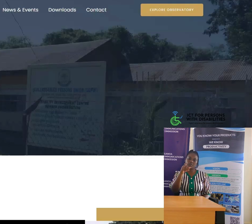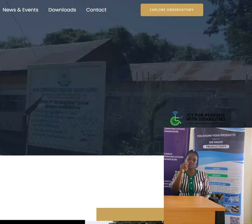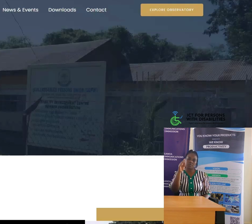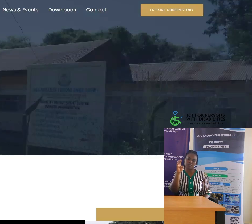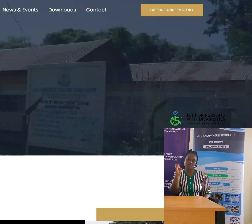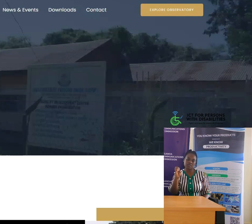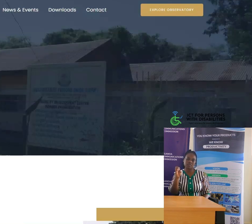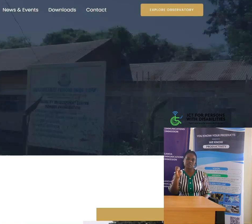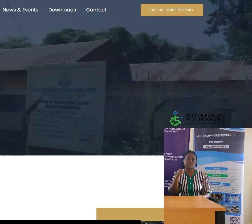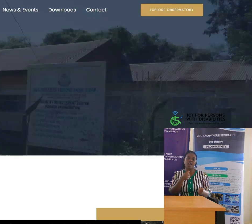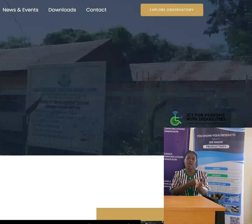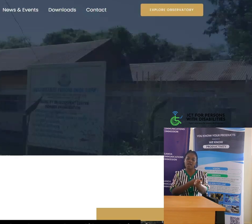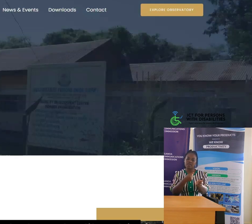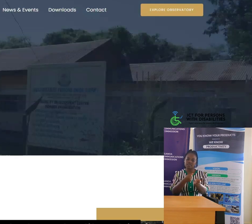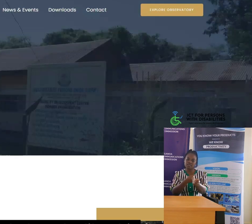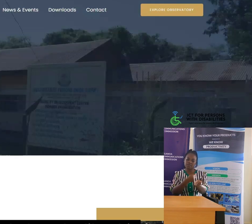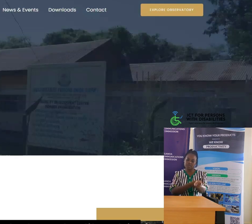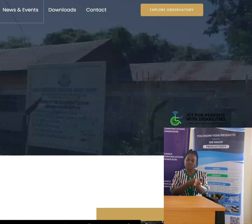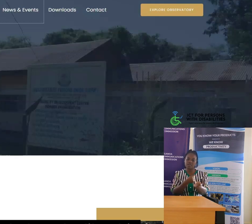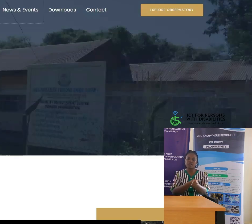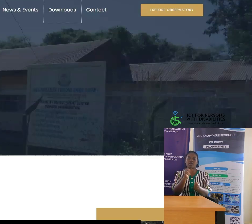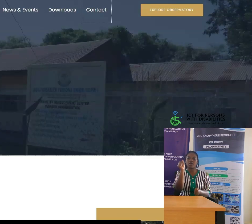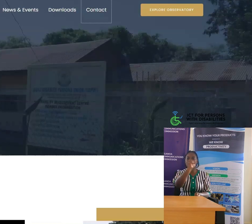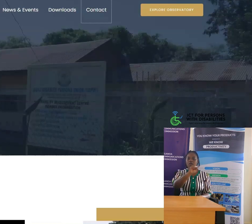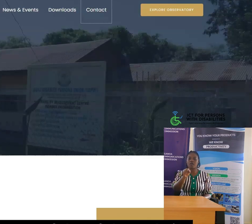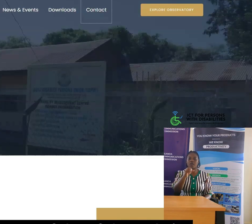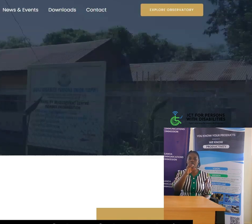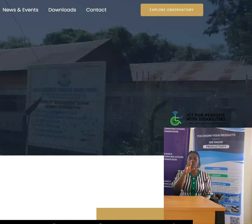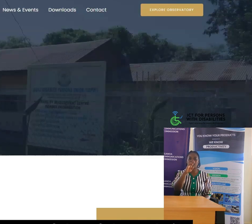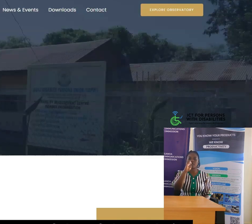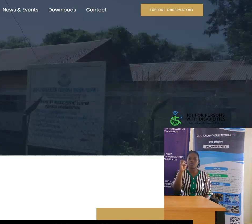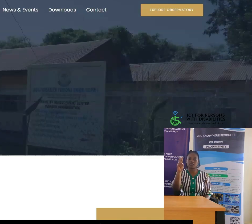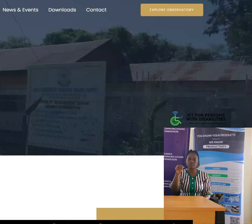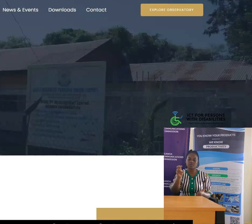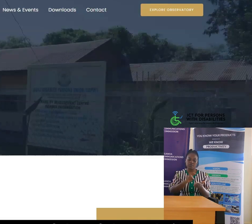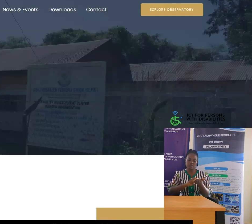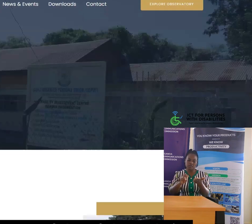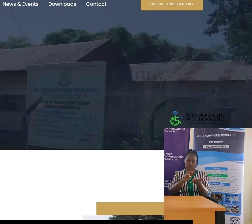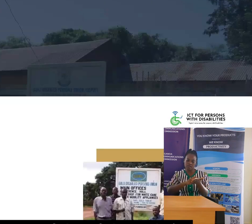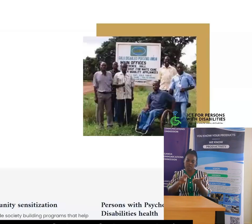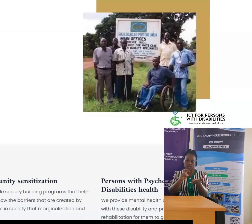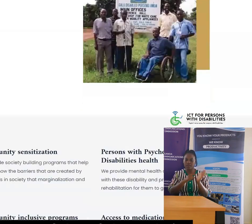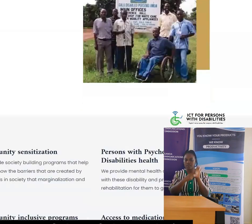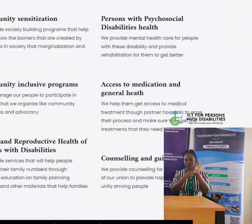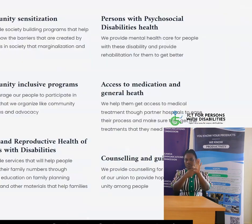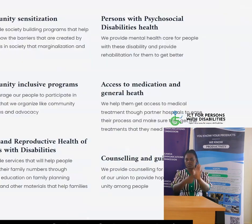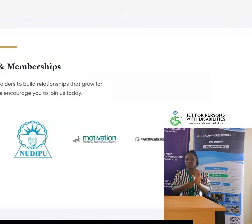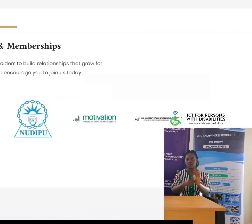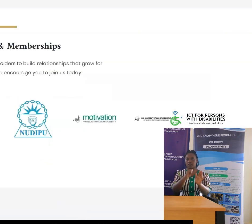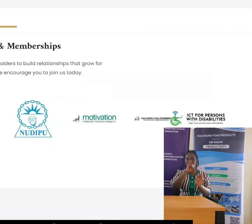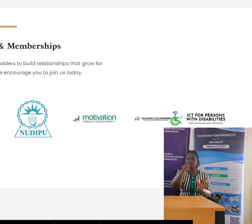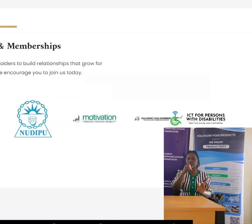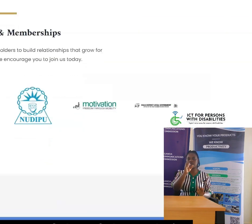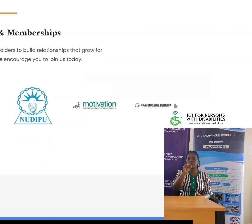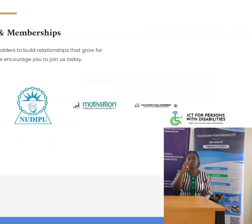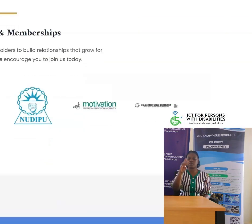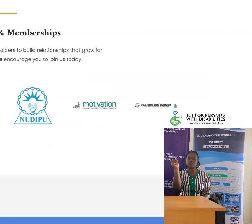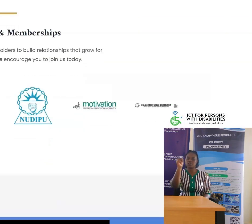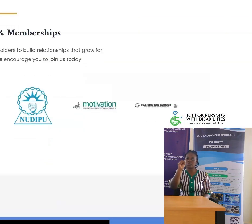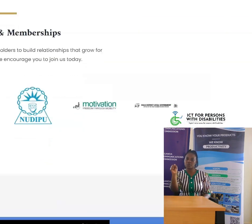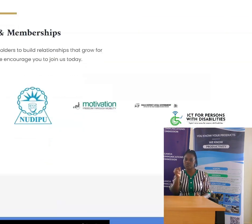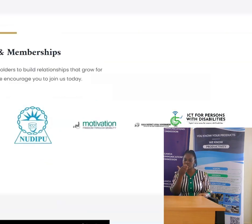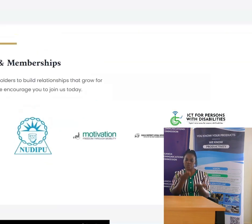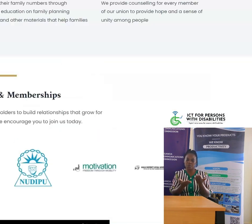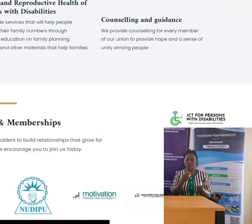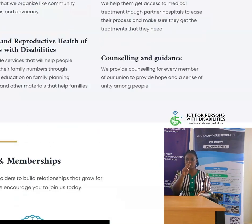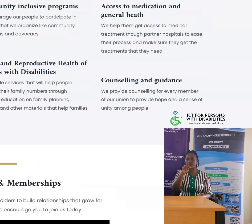can use tabs. You see, when I click the tabs like this, they select the different areas of the website.